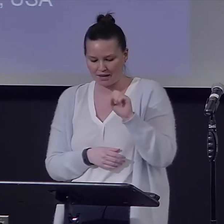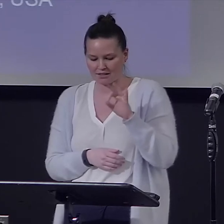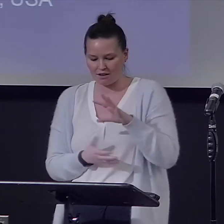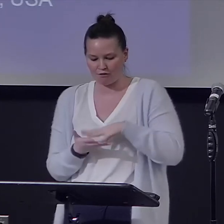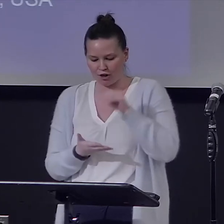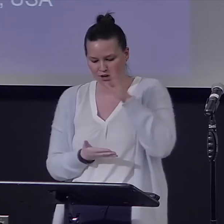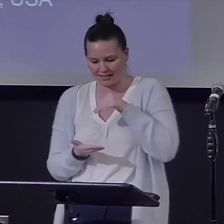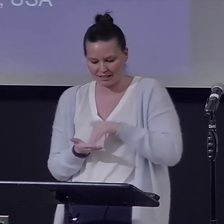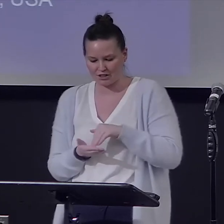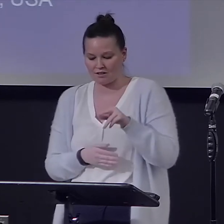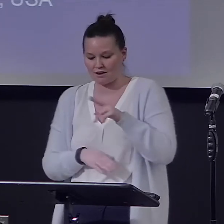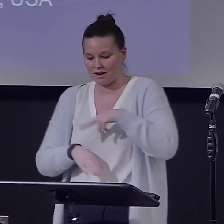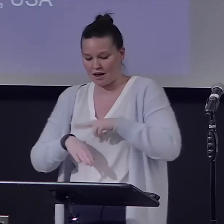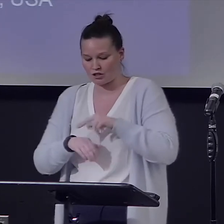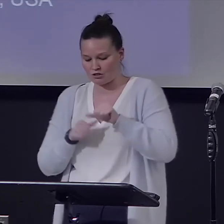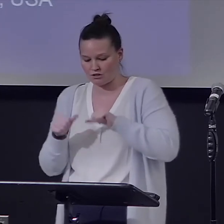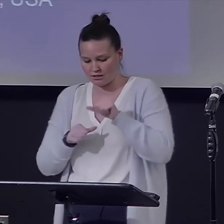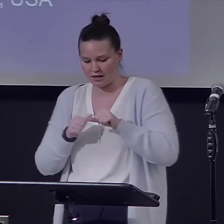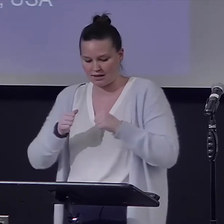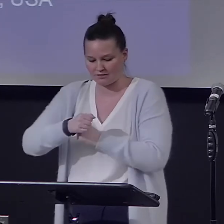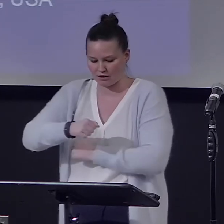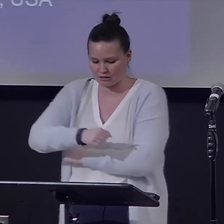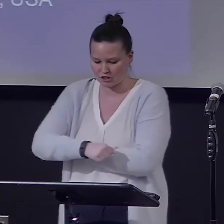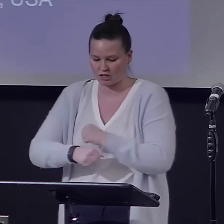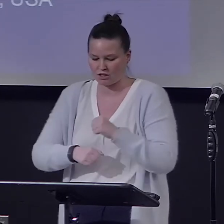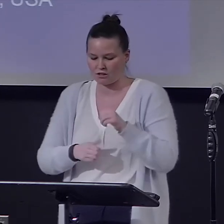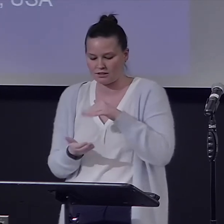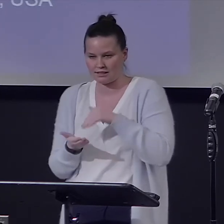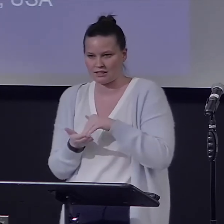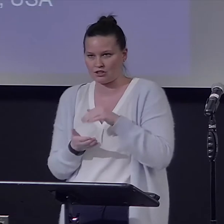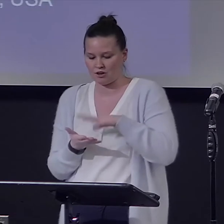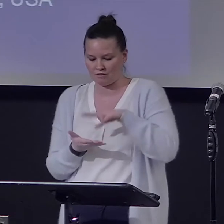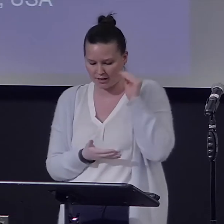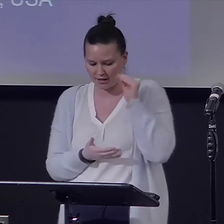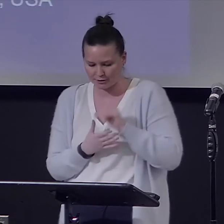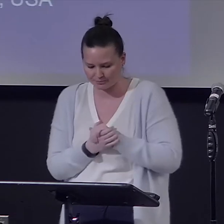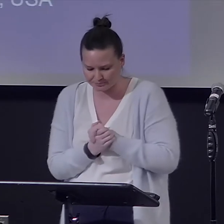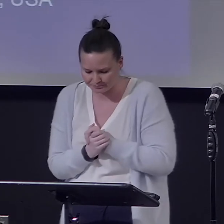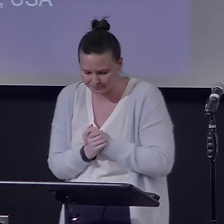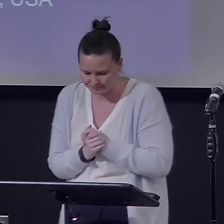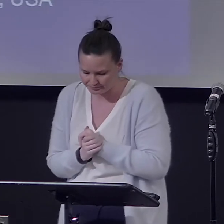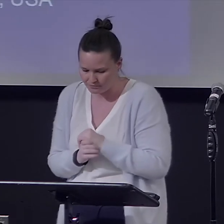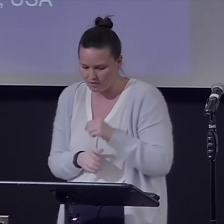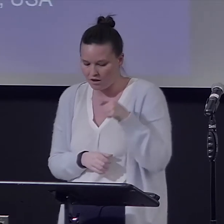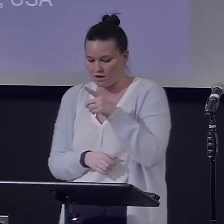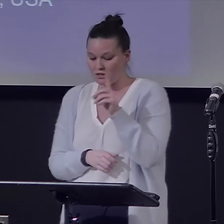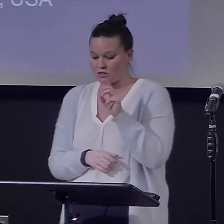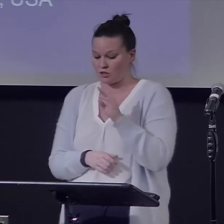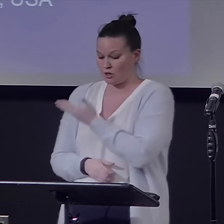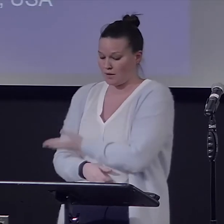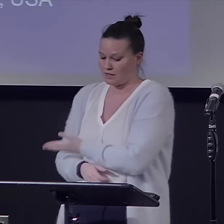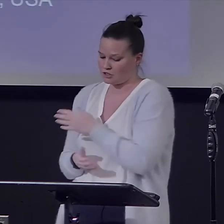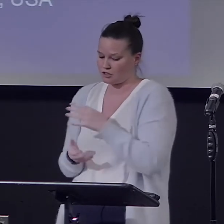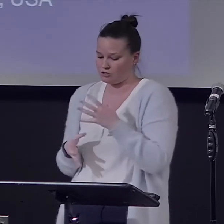learning center a national science foundation